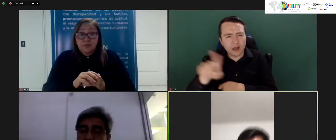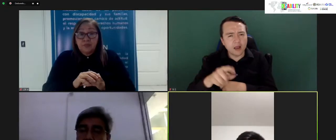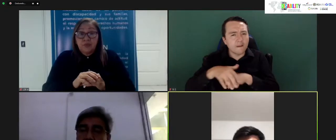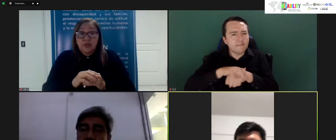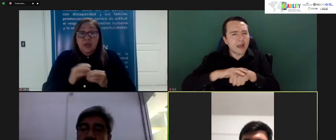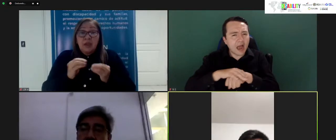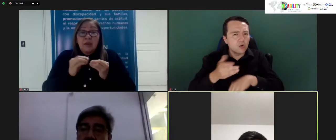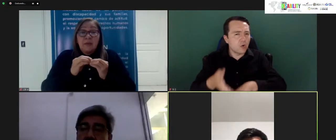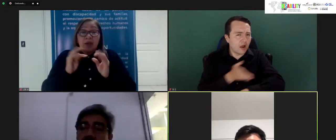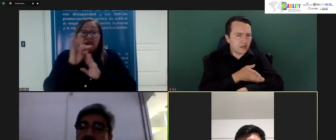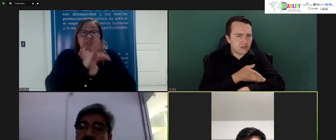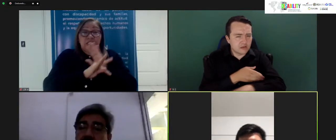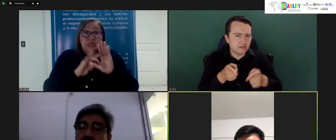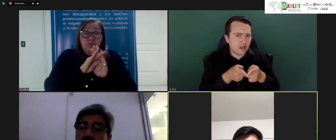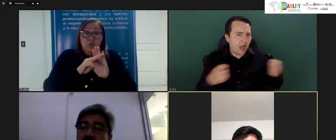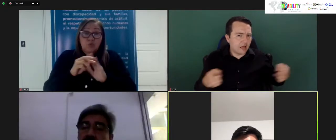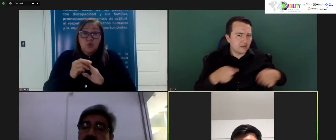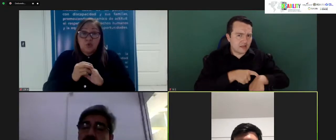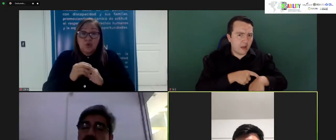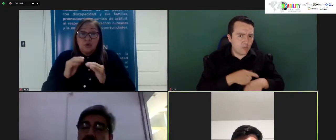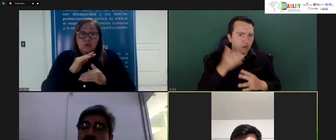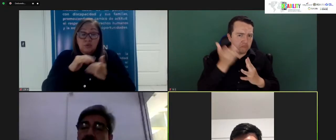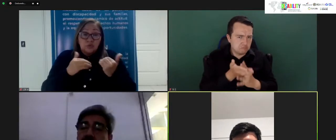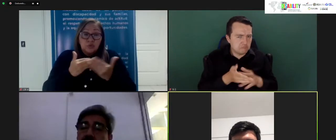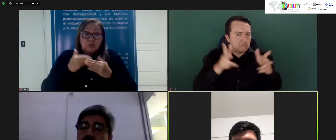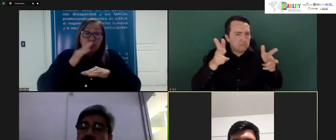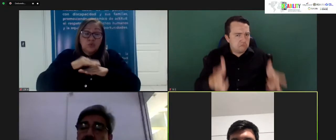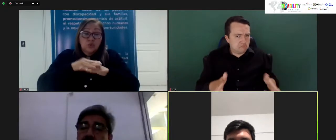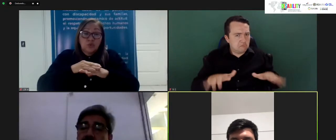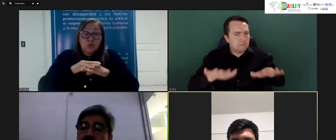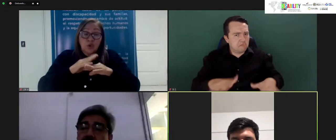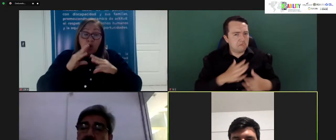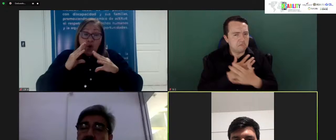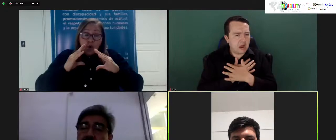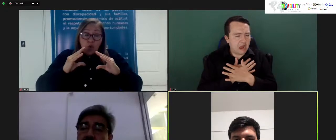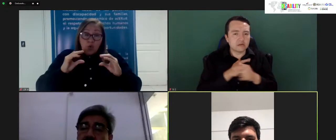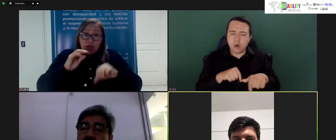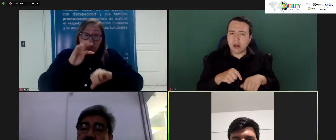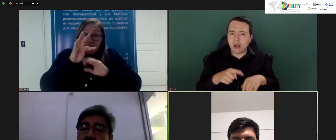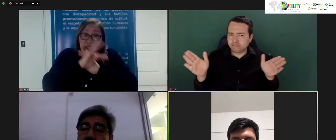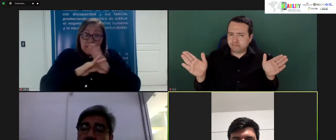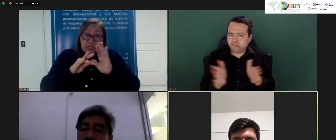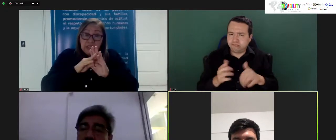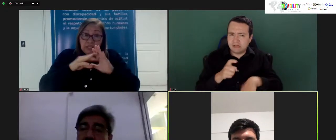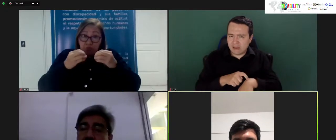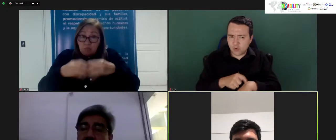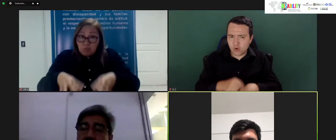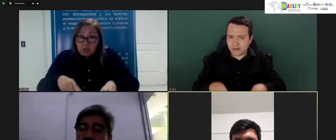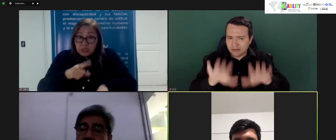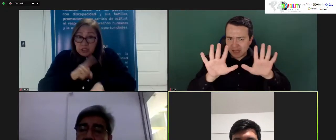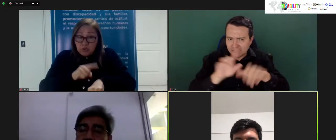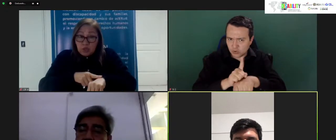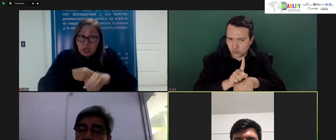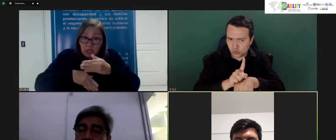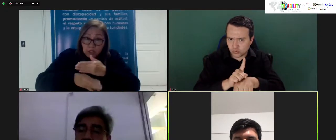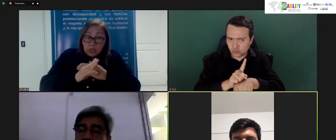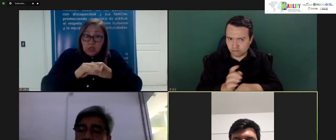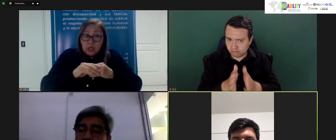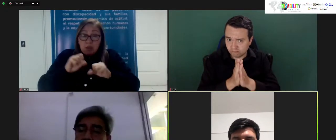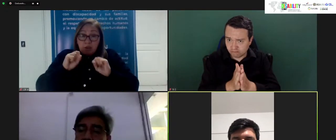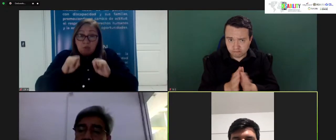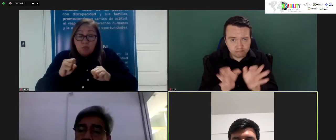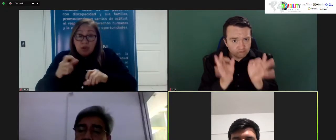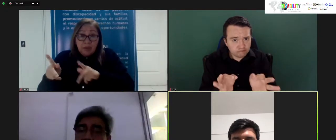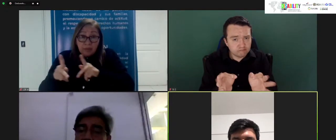minute break well we need more than we need to make up for the last time